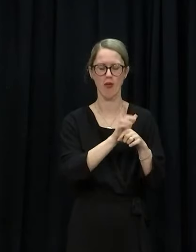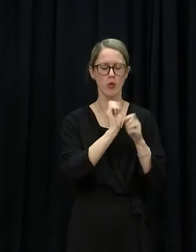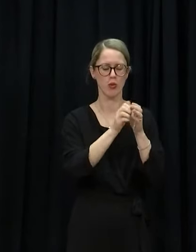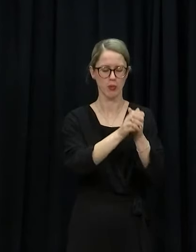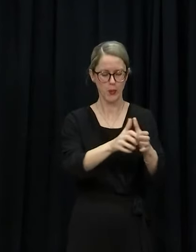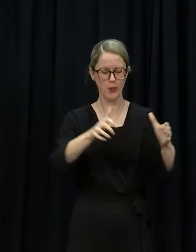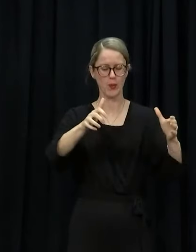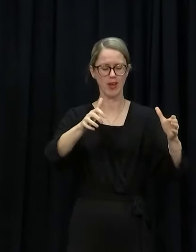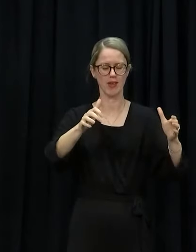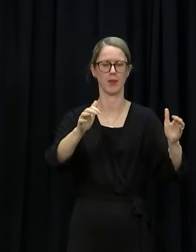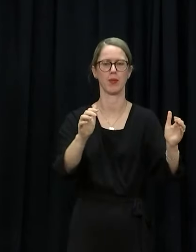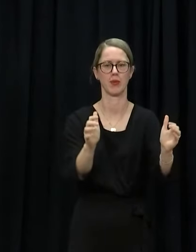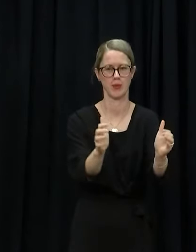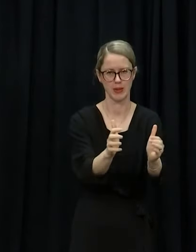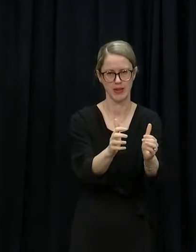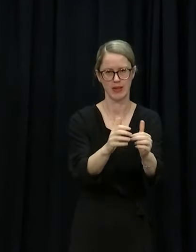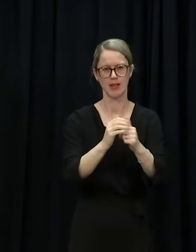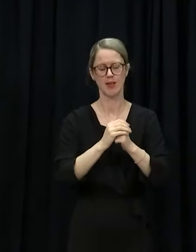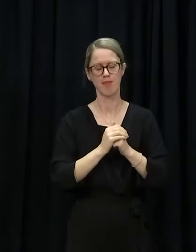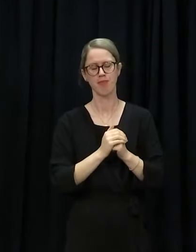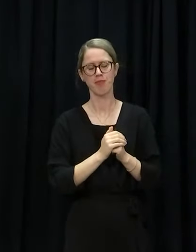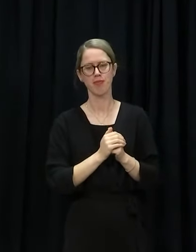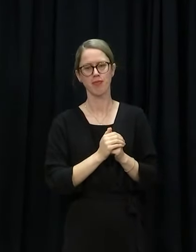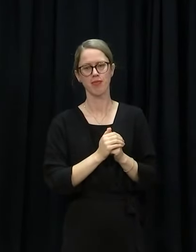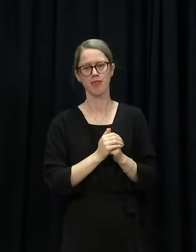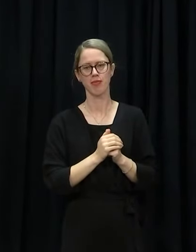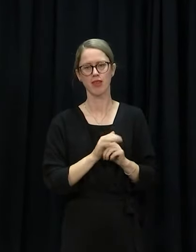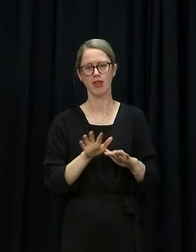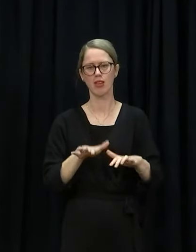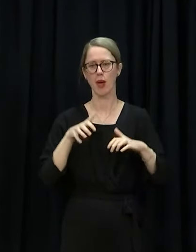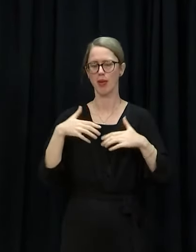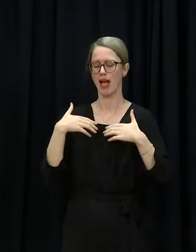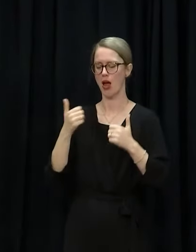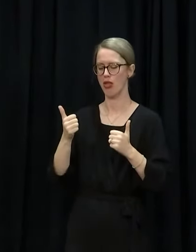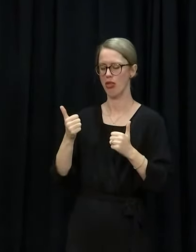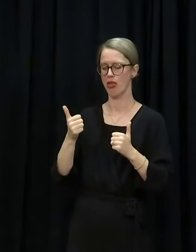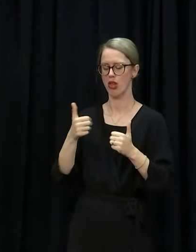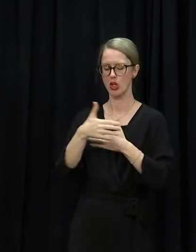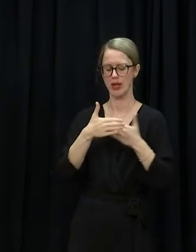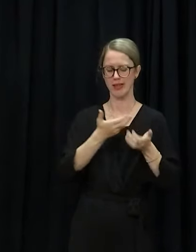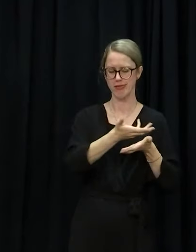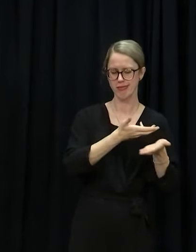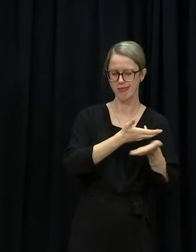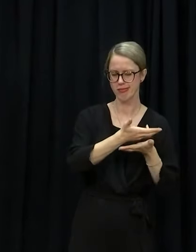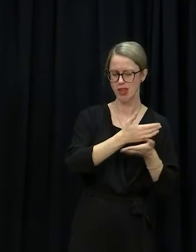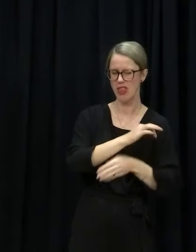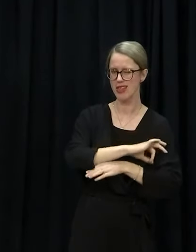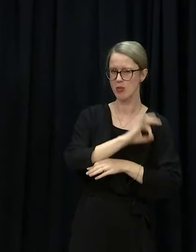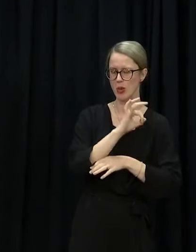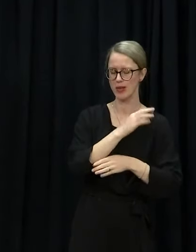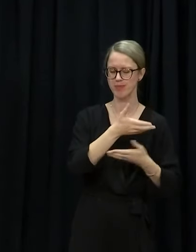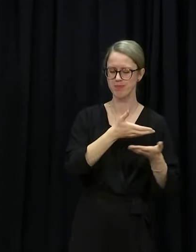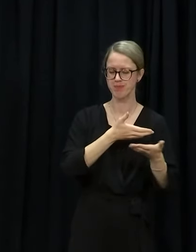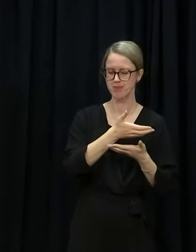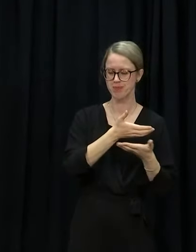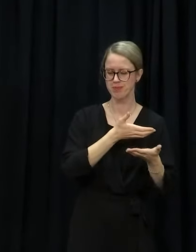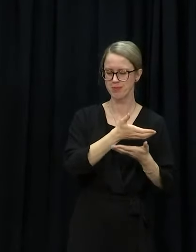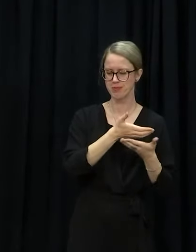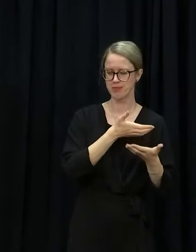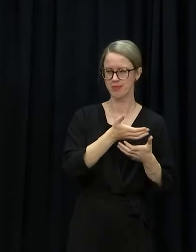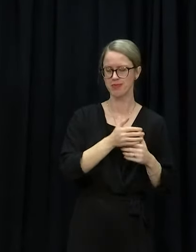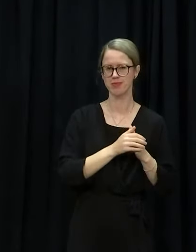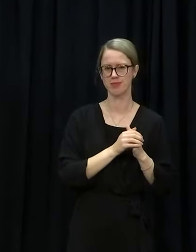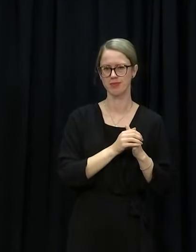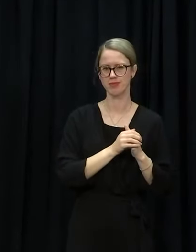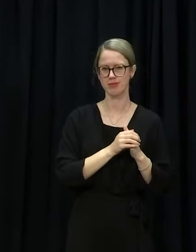back down. But what we always try and do, and what our public health unit were talking to us about on our briefing this morning, is just, again, putting that